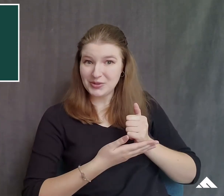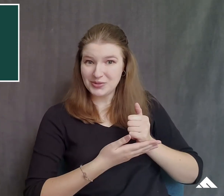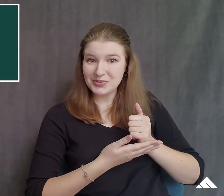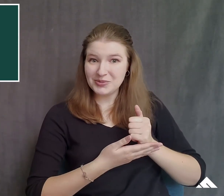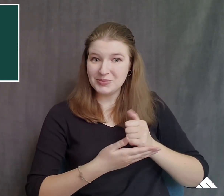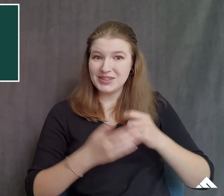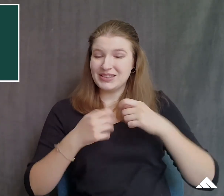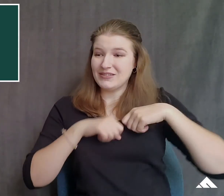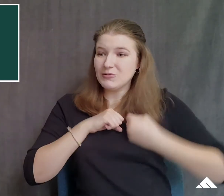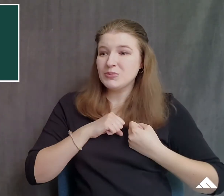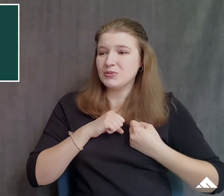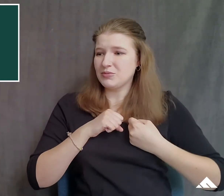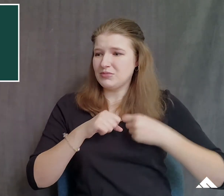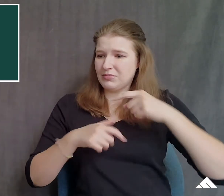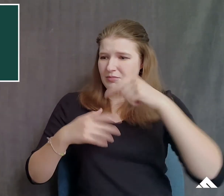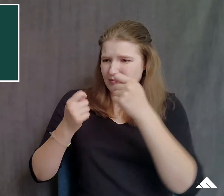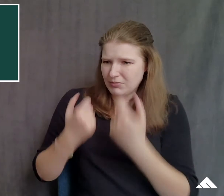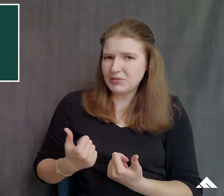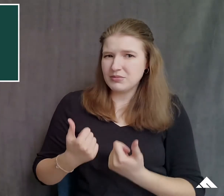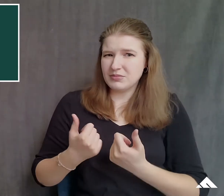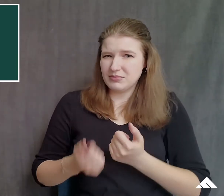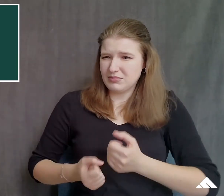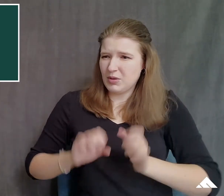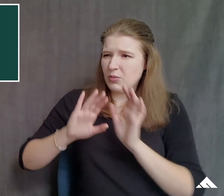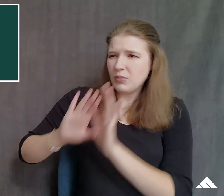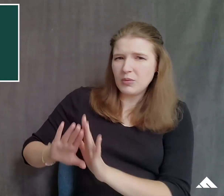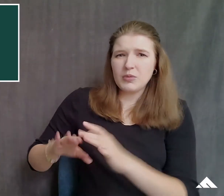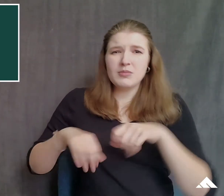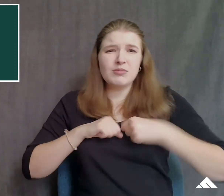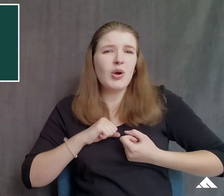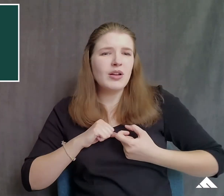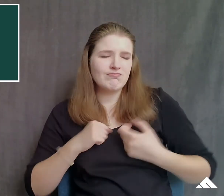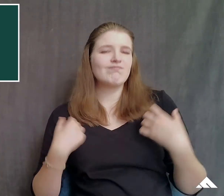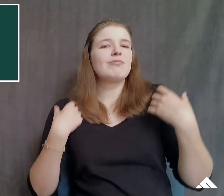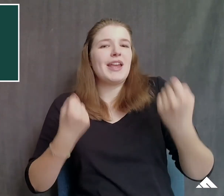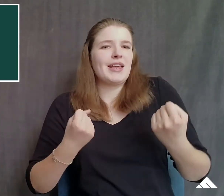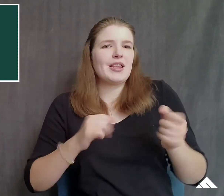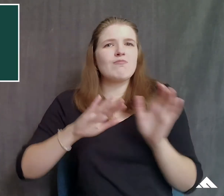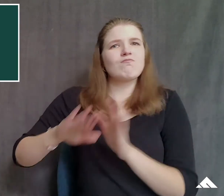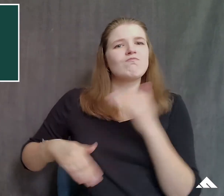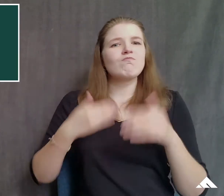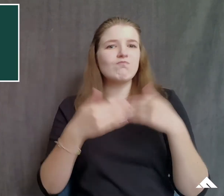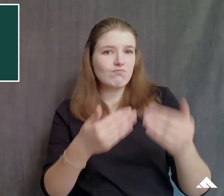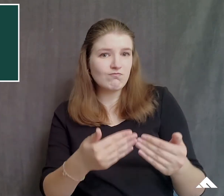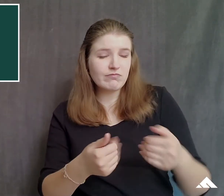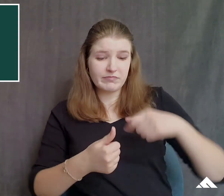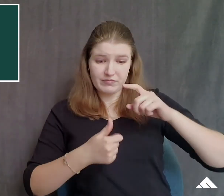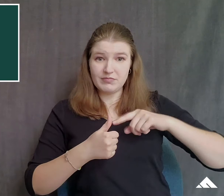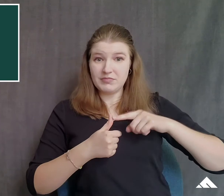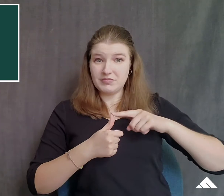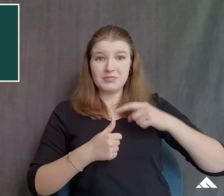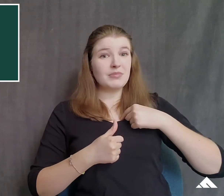these and heal and move past this brokenness, okay? So if the first step's I can't, the second one is